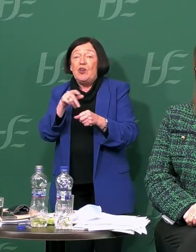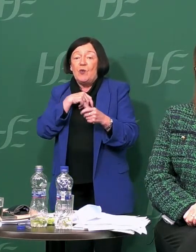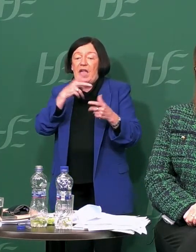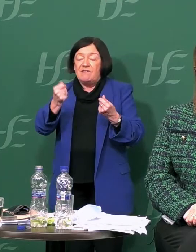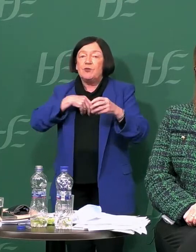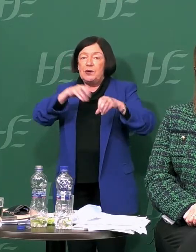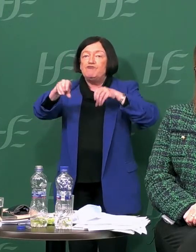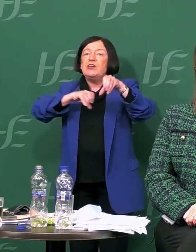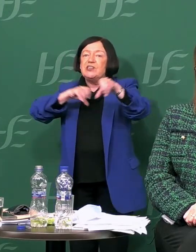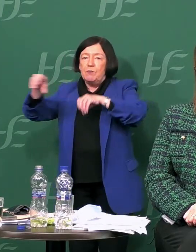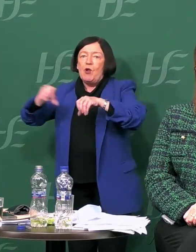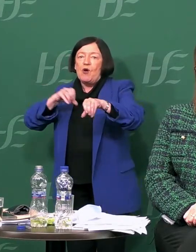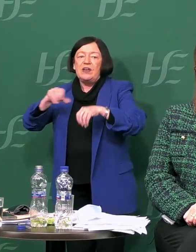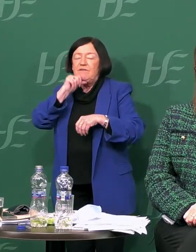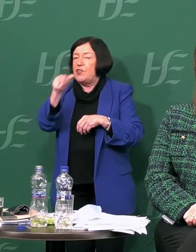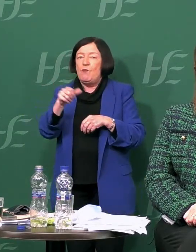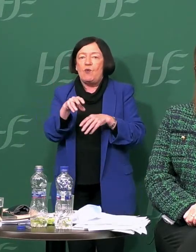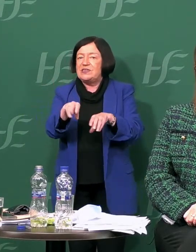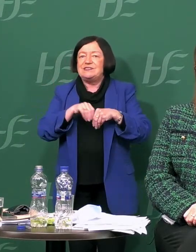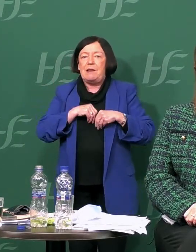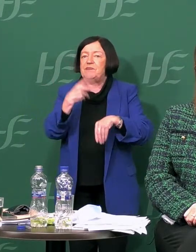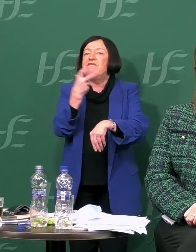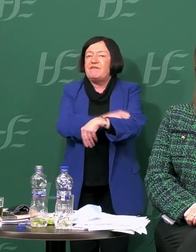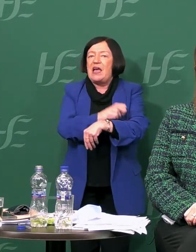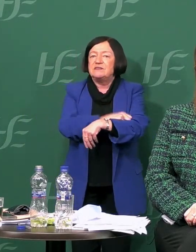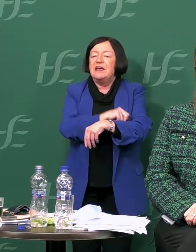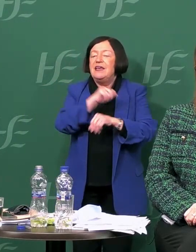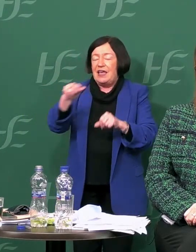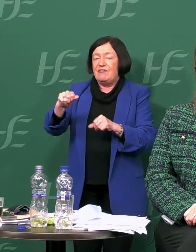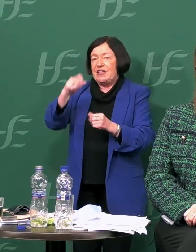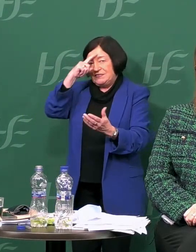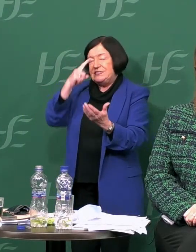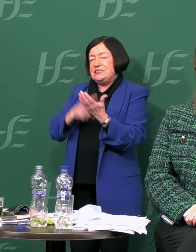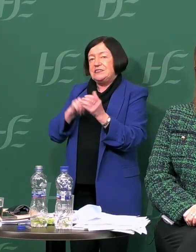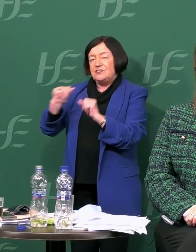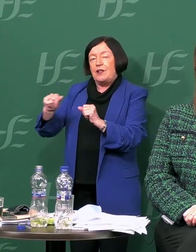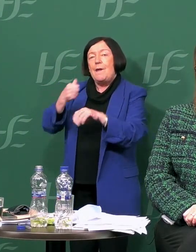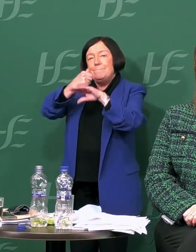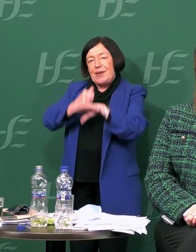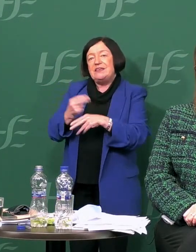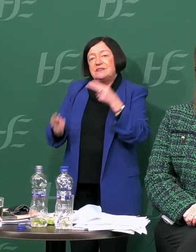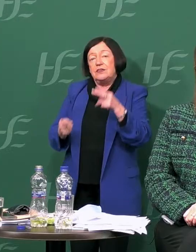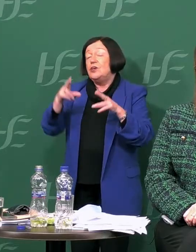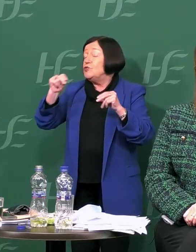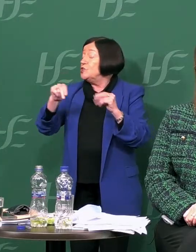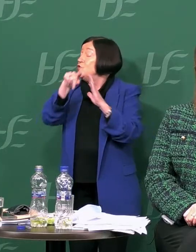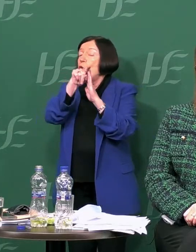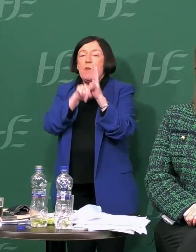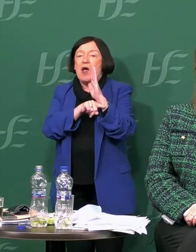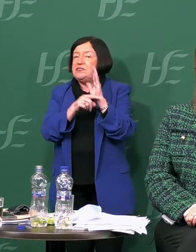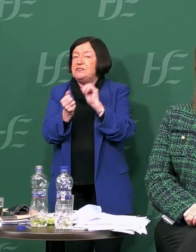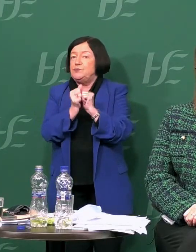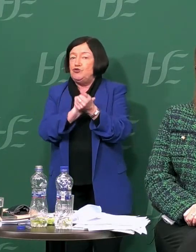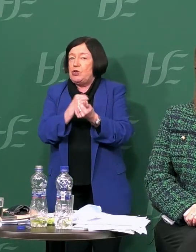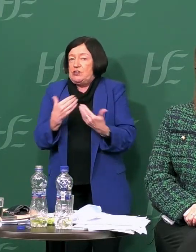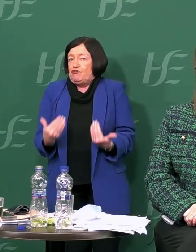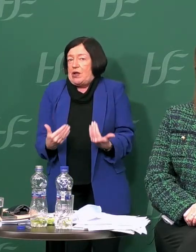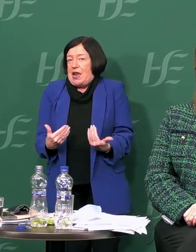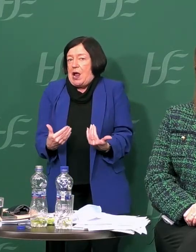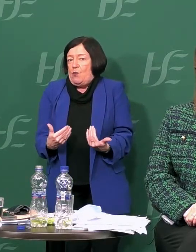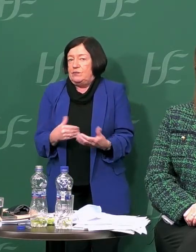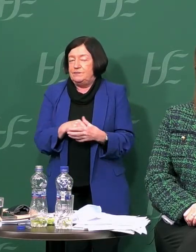redeployed from non-frontline care. And that's a local decision on a risk-based assessment. So no policy decision change right now here in Ireland.